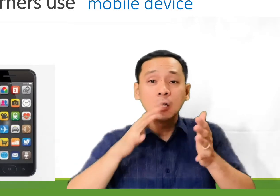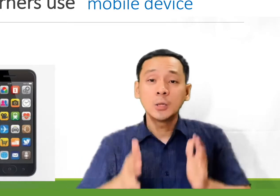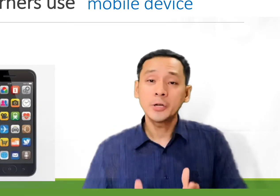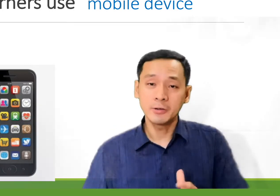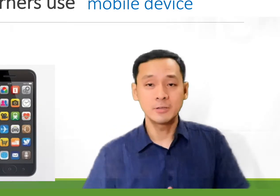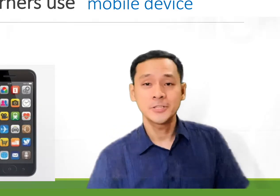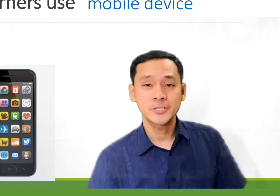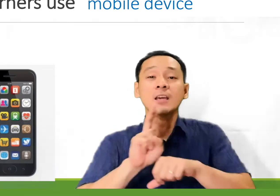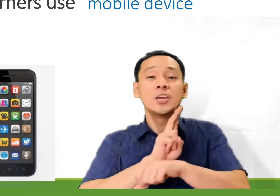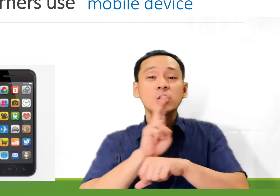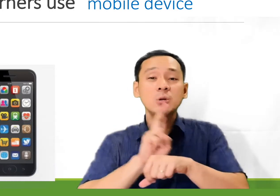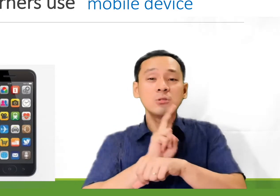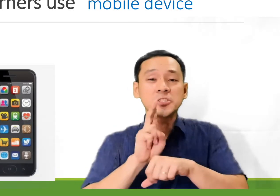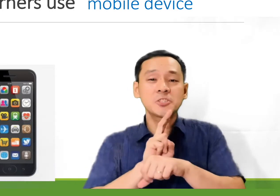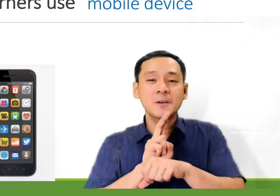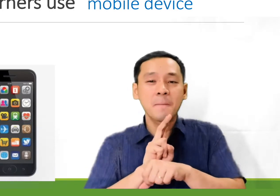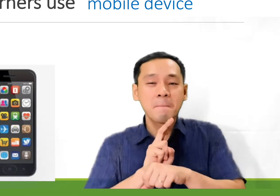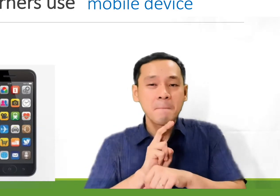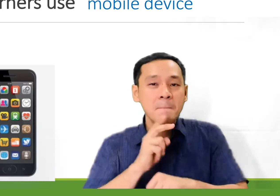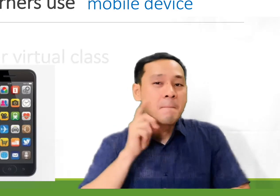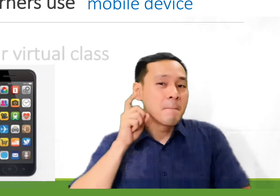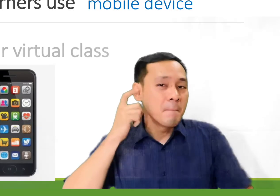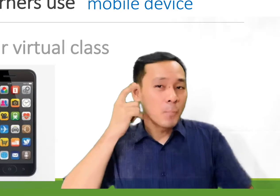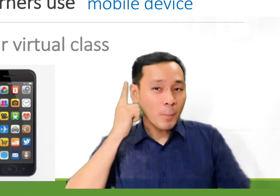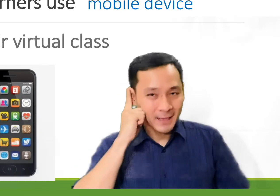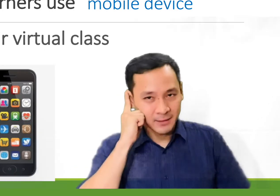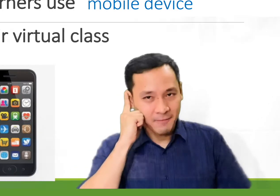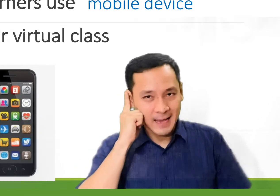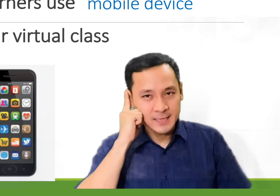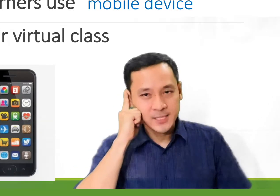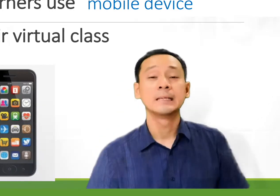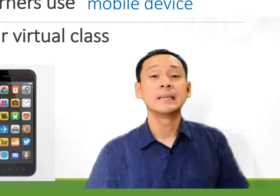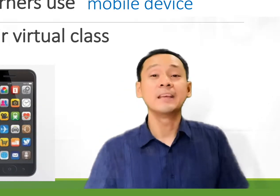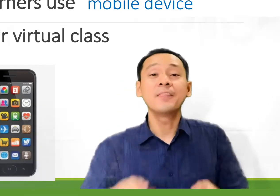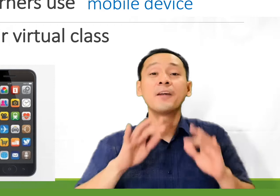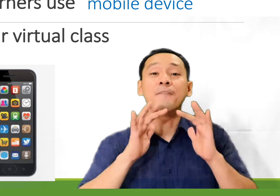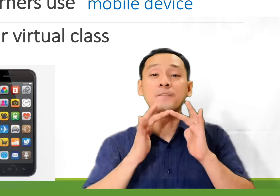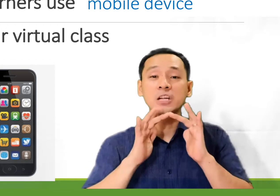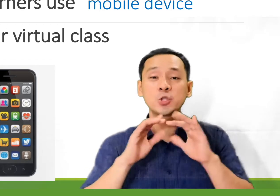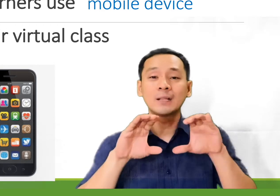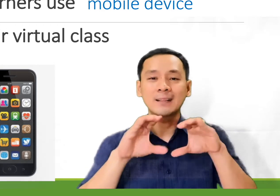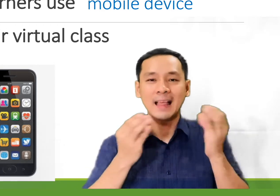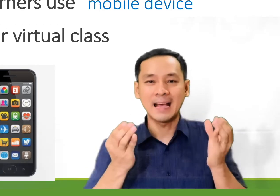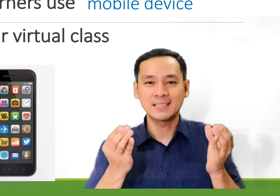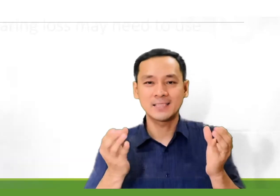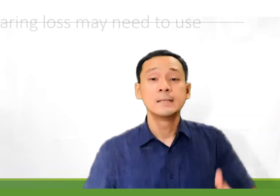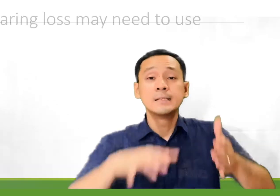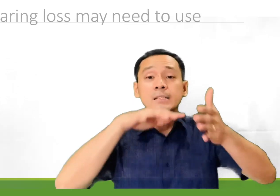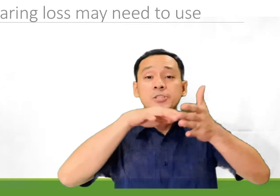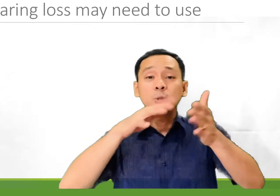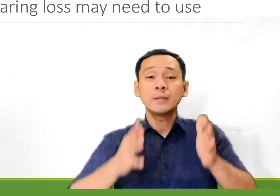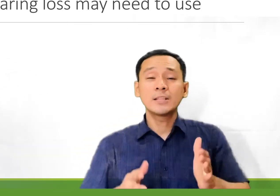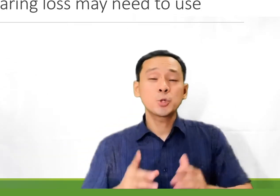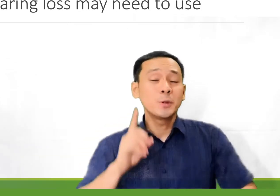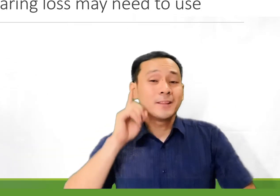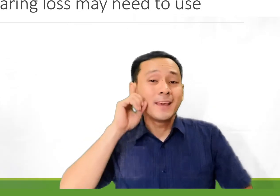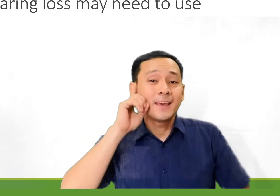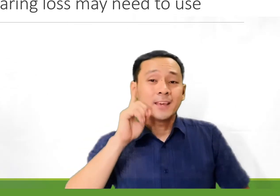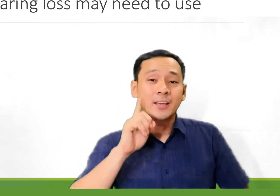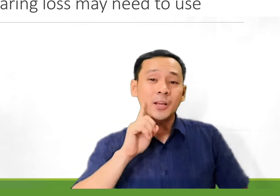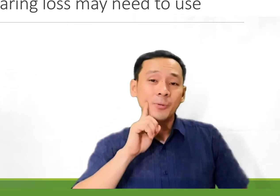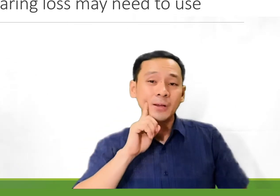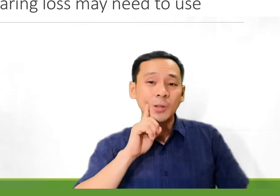our learners use mobile device in their virtual class. Students